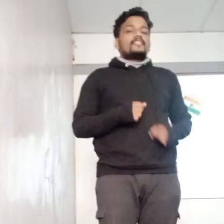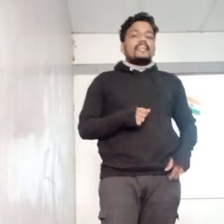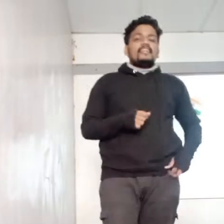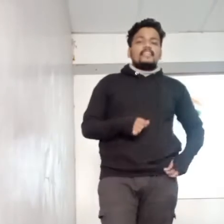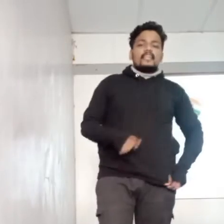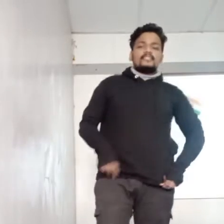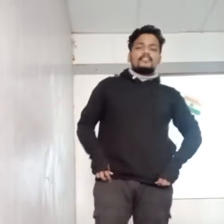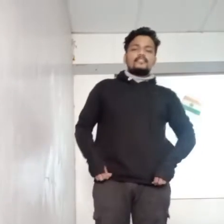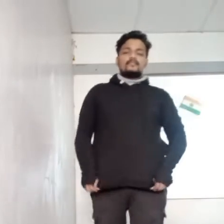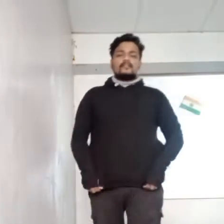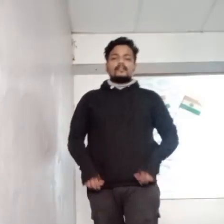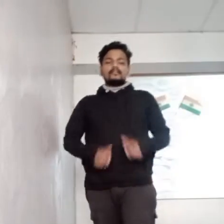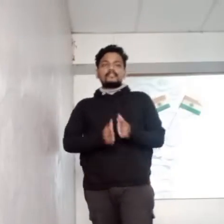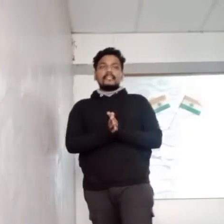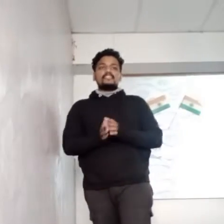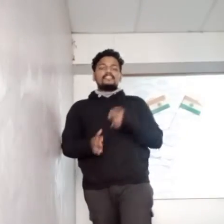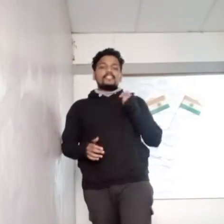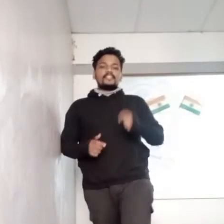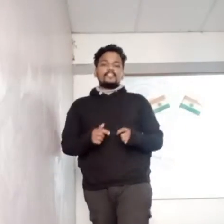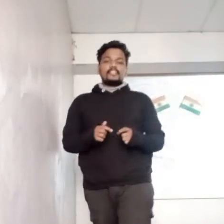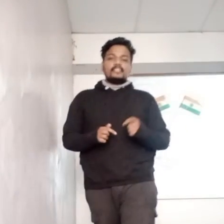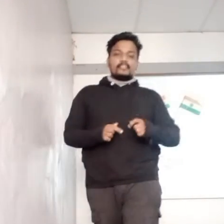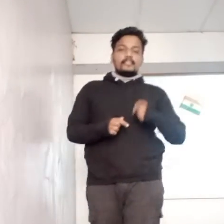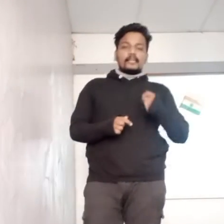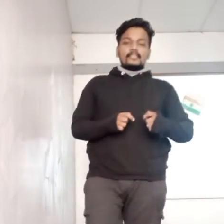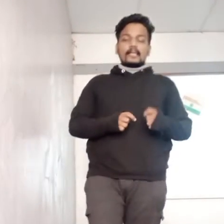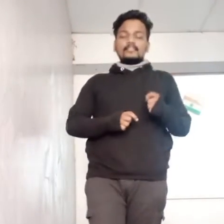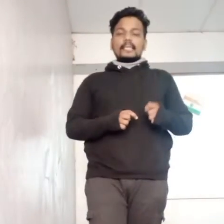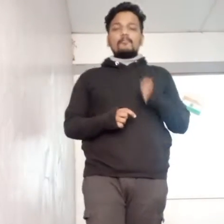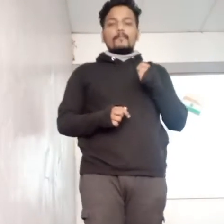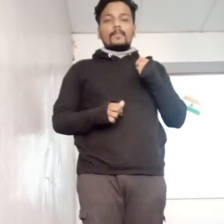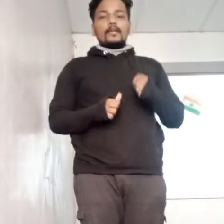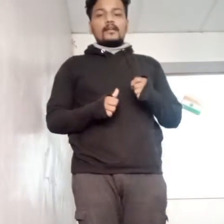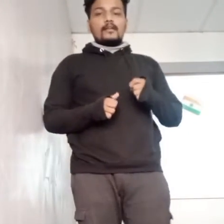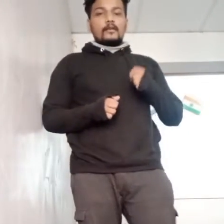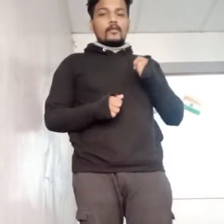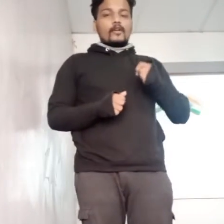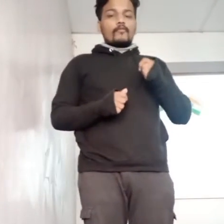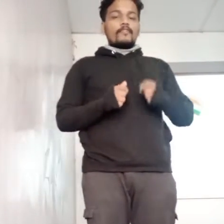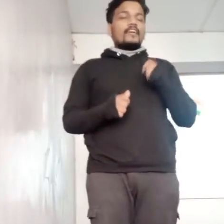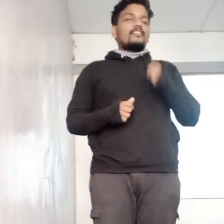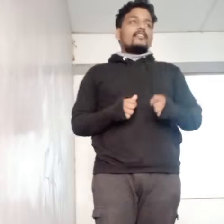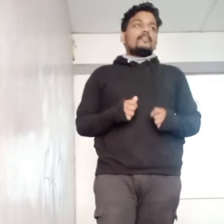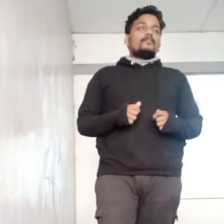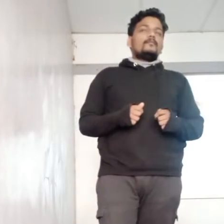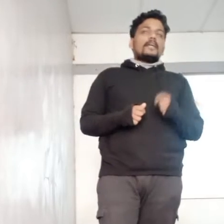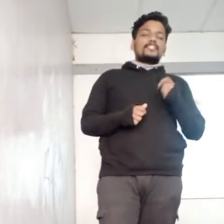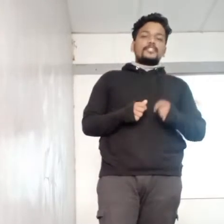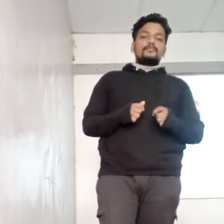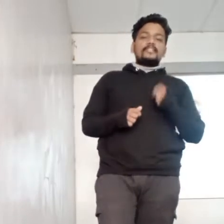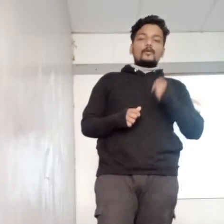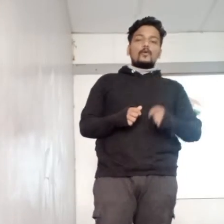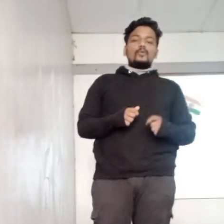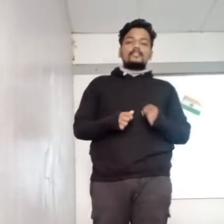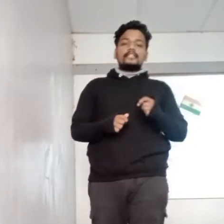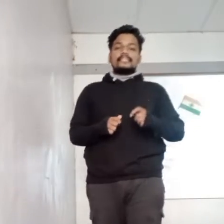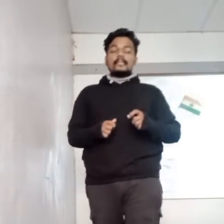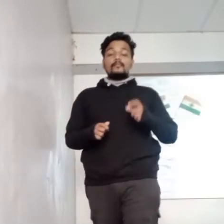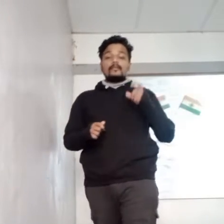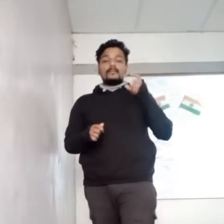Thread is a thread is a generated at a time of when we are executing a code. That time each